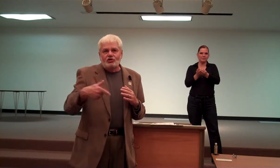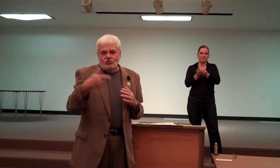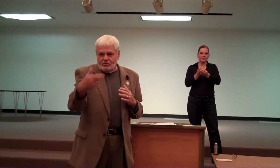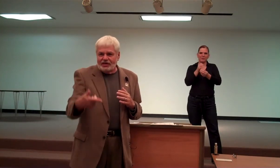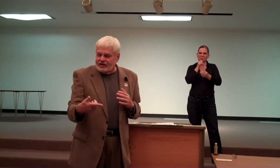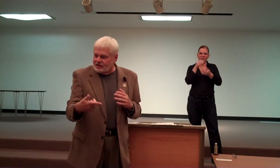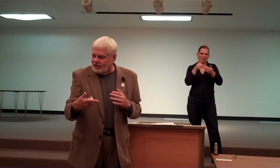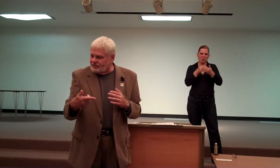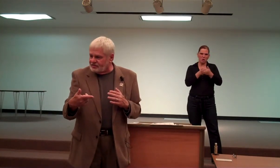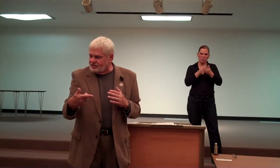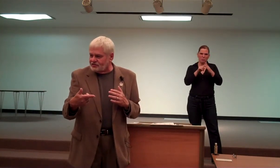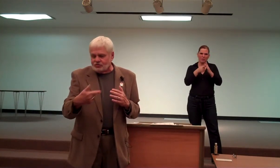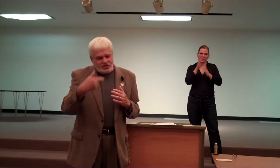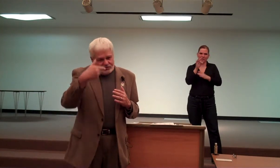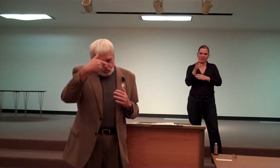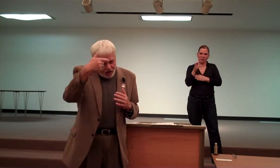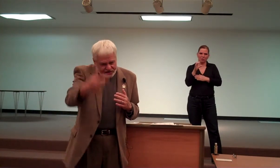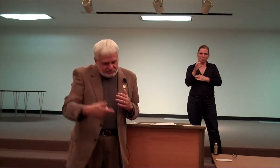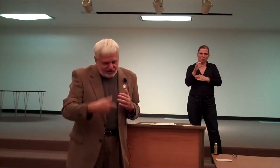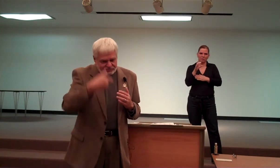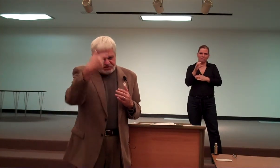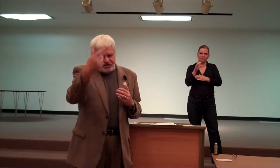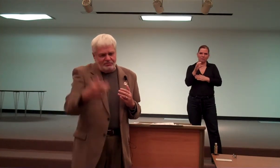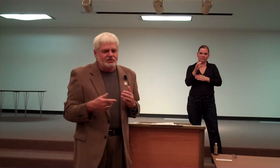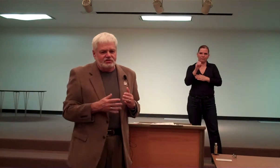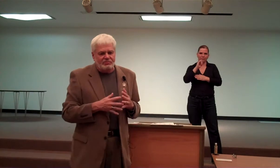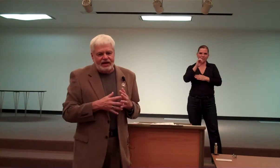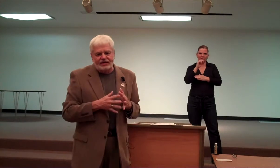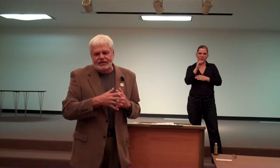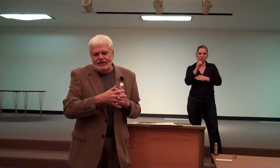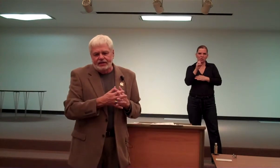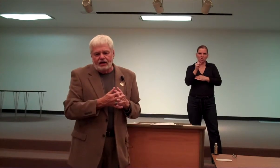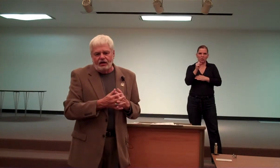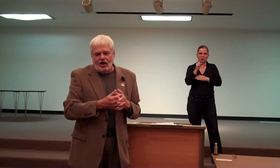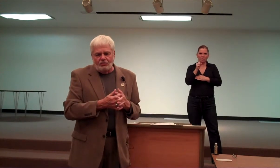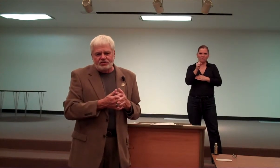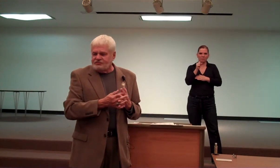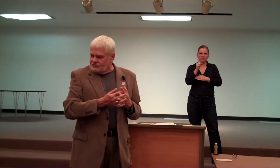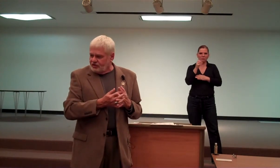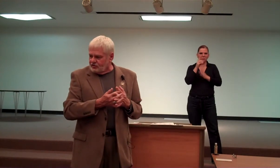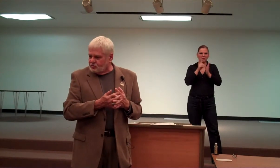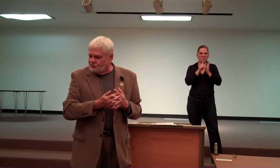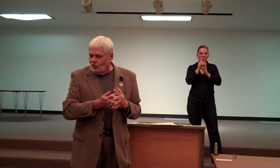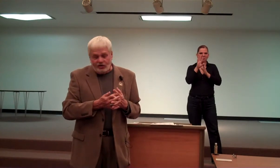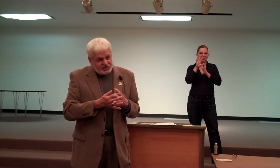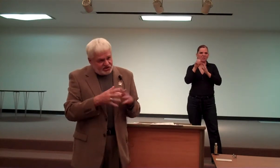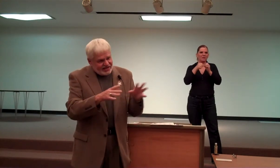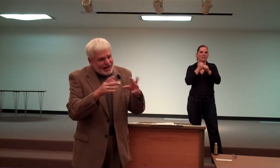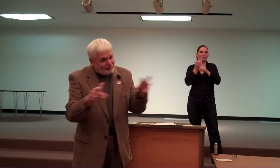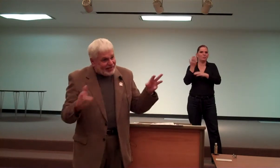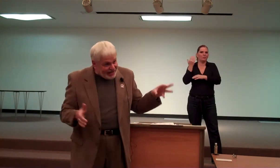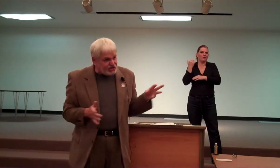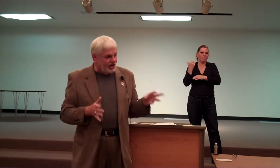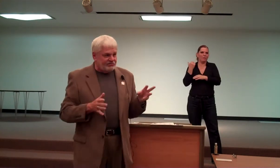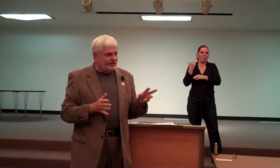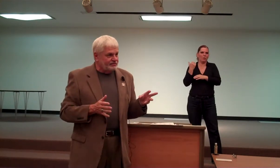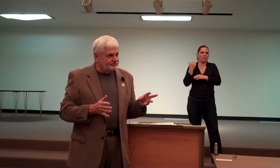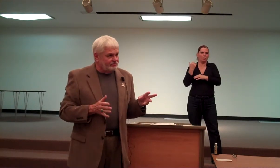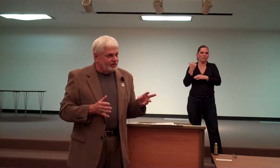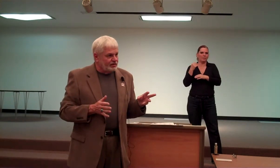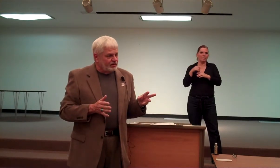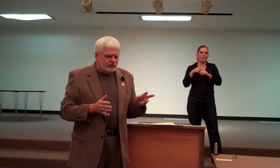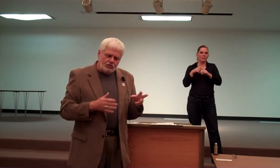was not new to the beginning of the 19th century. James Watt had developed the steam engine back almost 50 years before. It's just the application